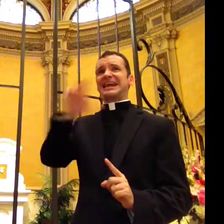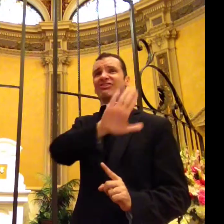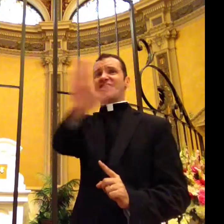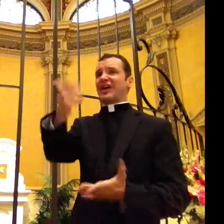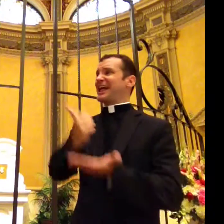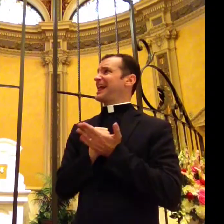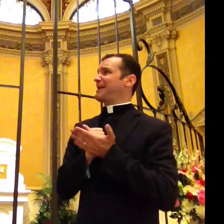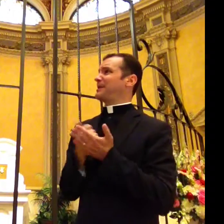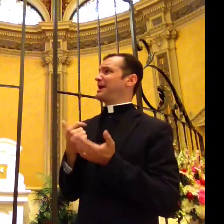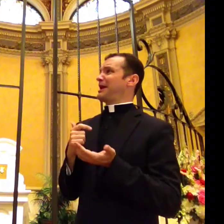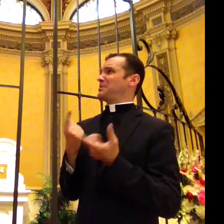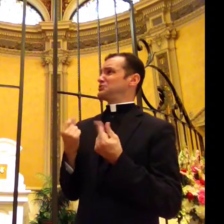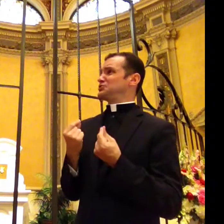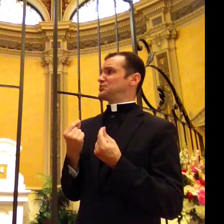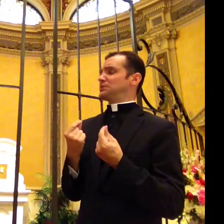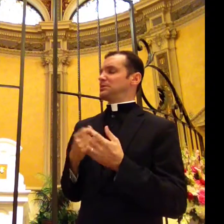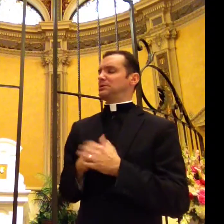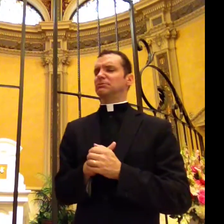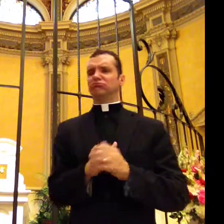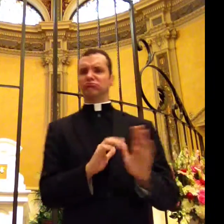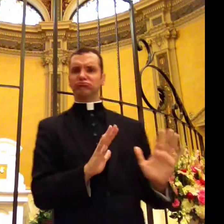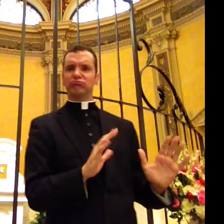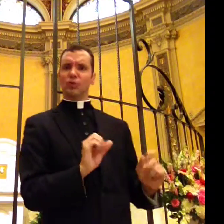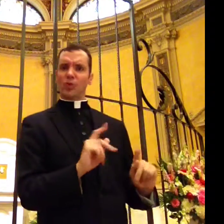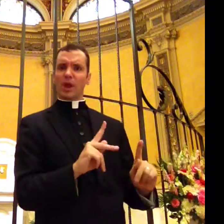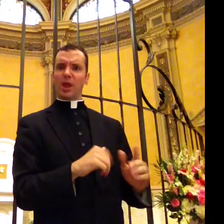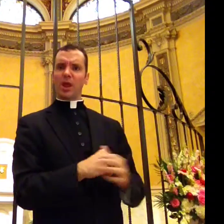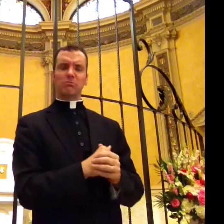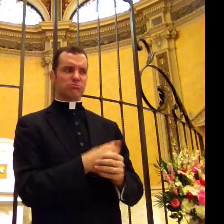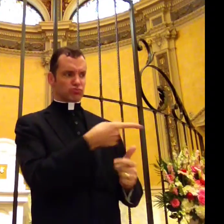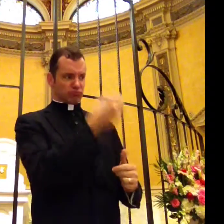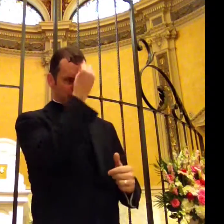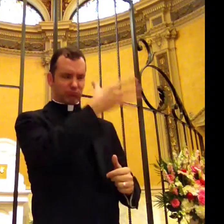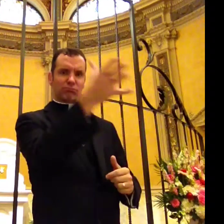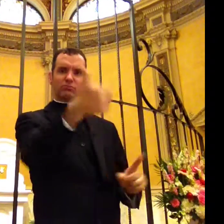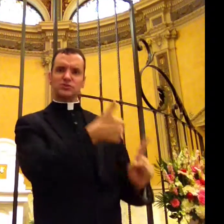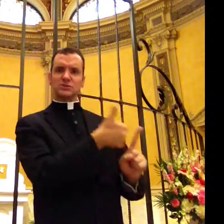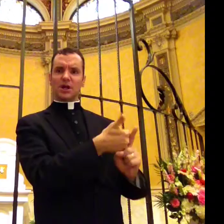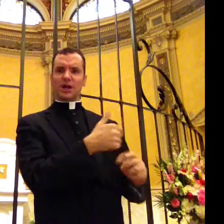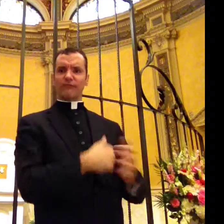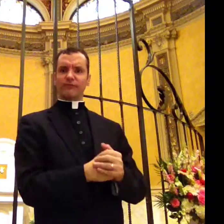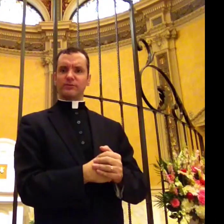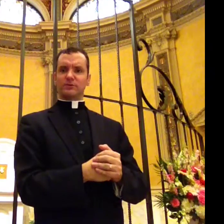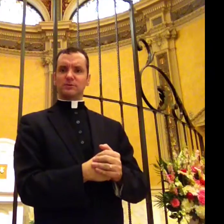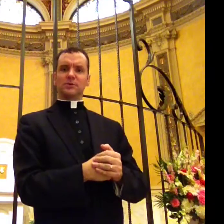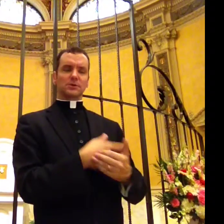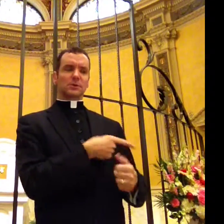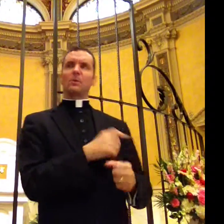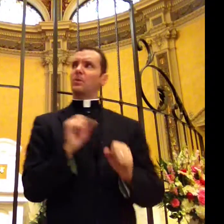until she asked me for help, if others could help her because she had Usher's syndrome.